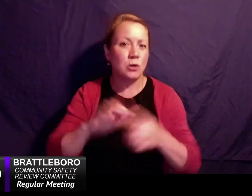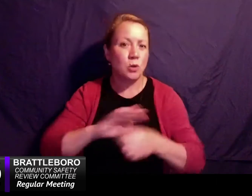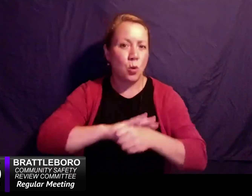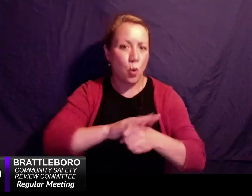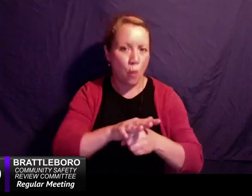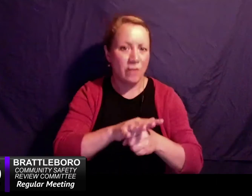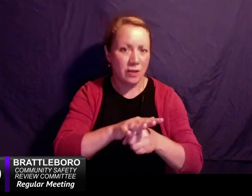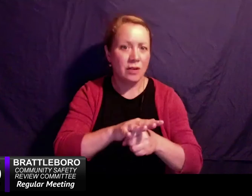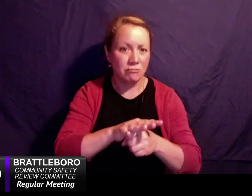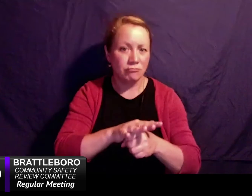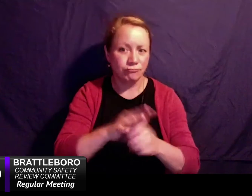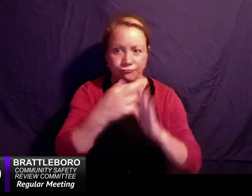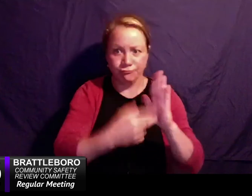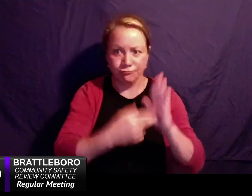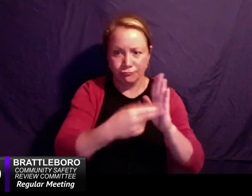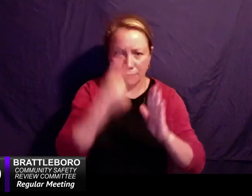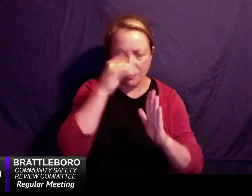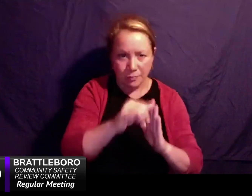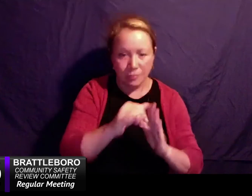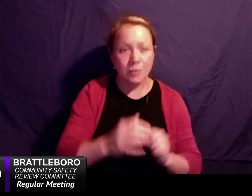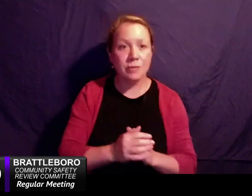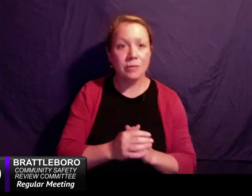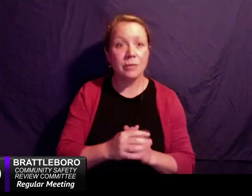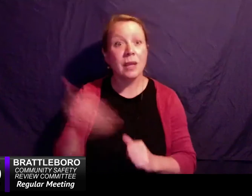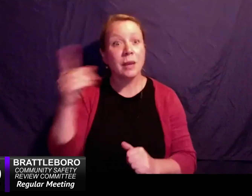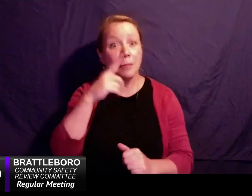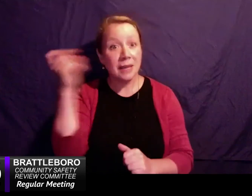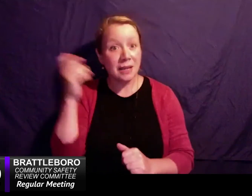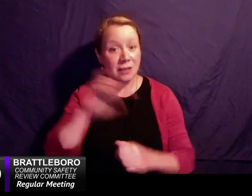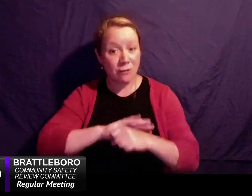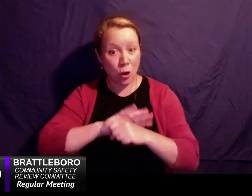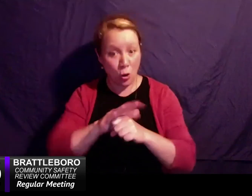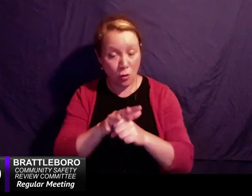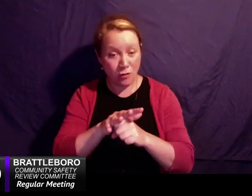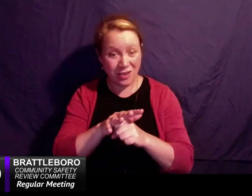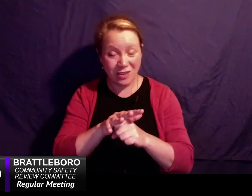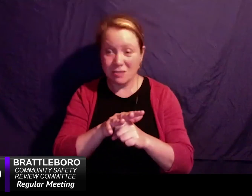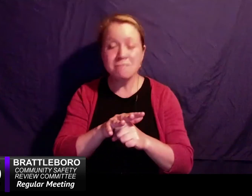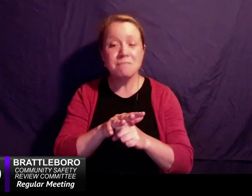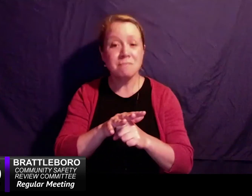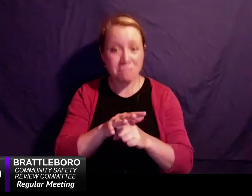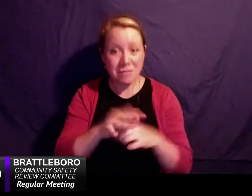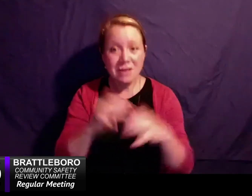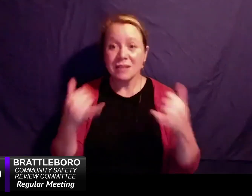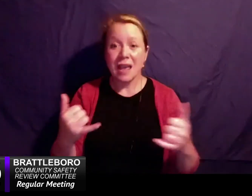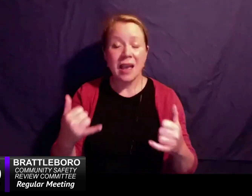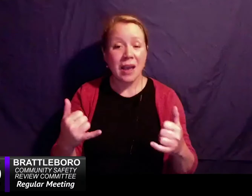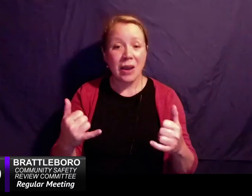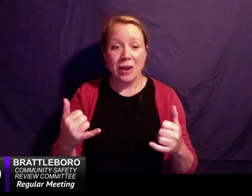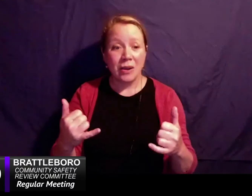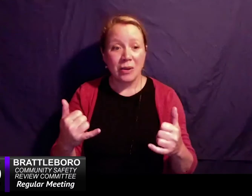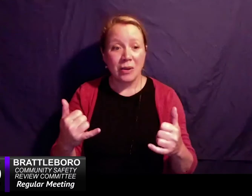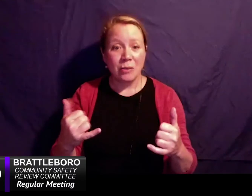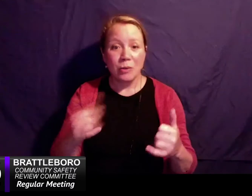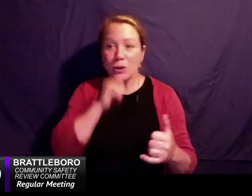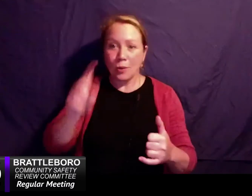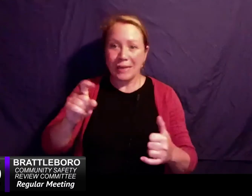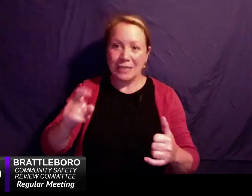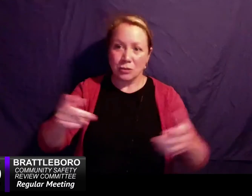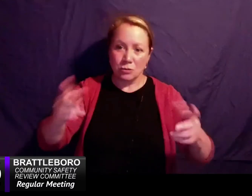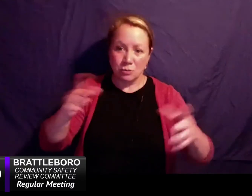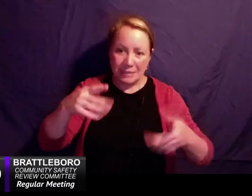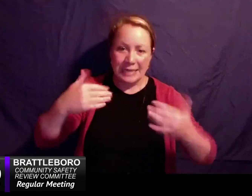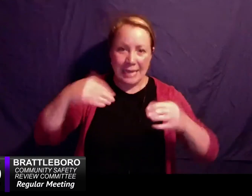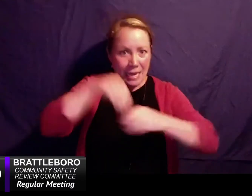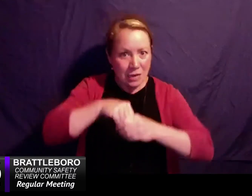regulations. And because of COVID-19, there doesn't have to be a physical location for